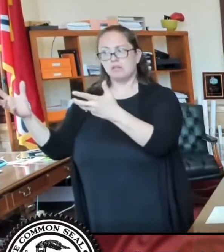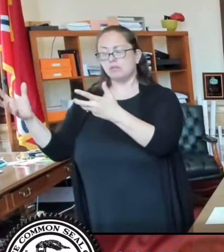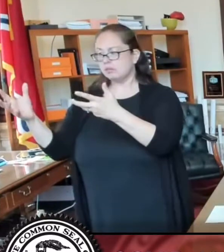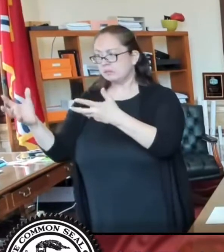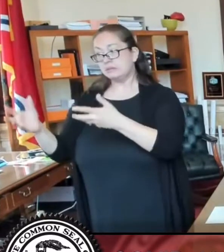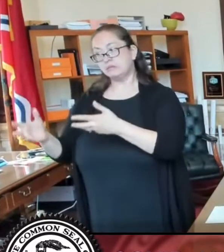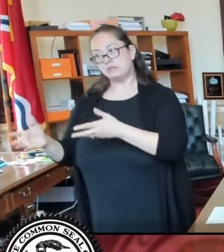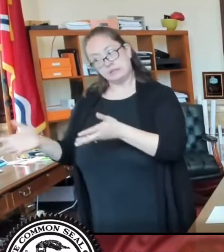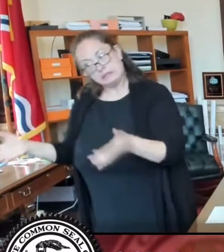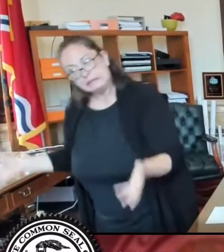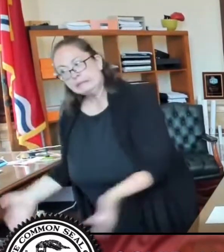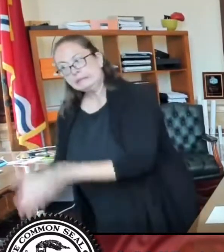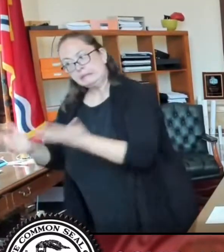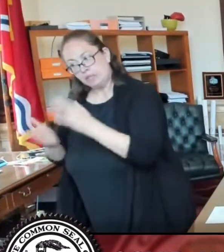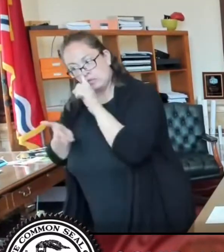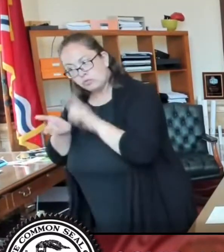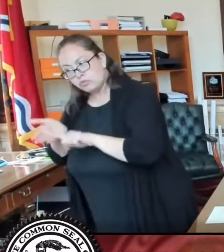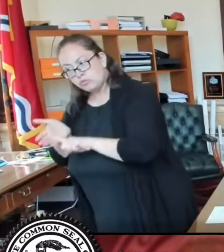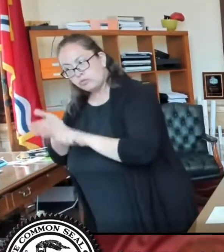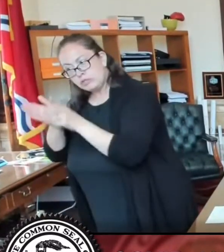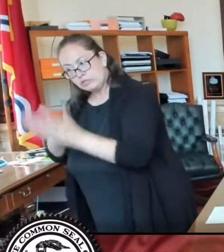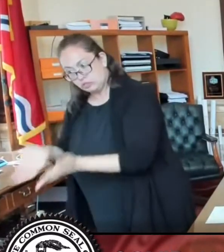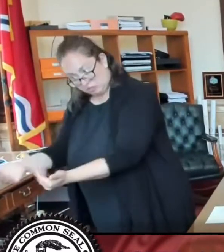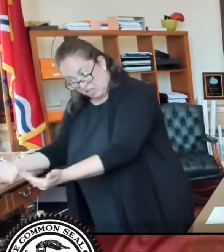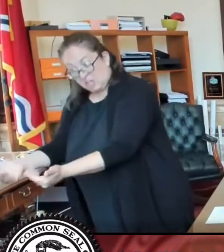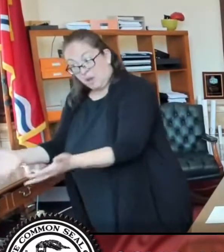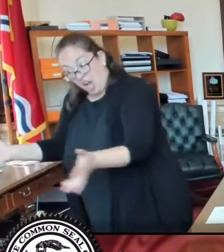very hard on developing